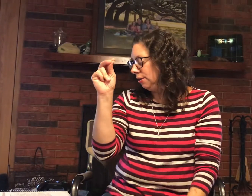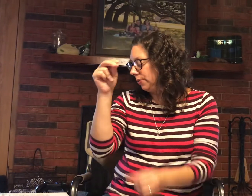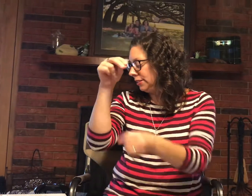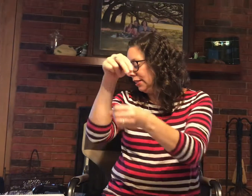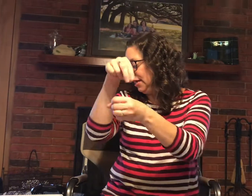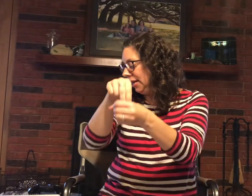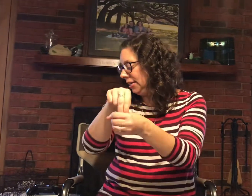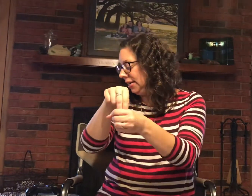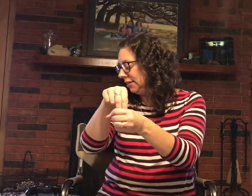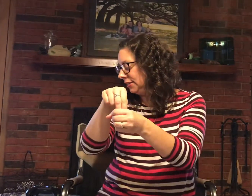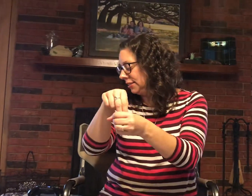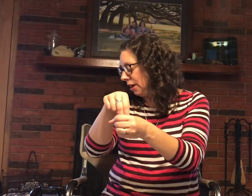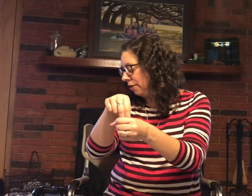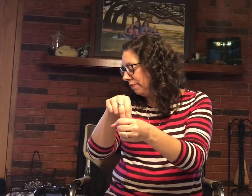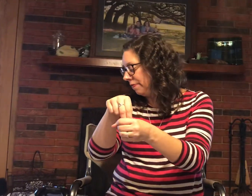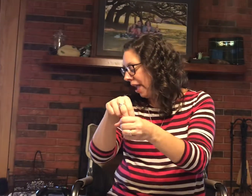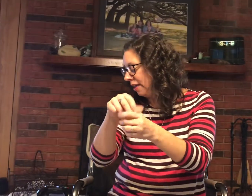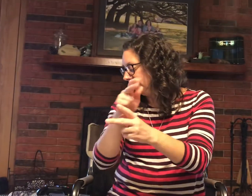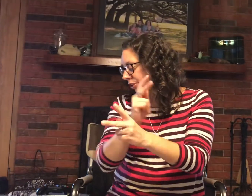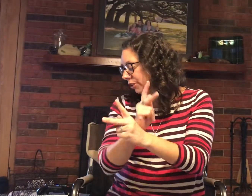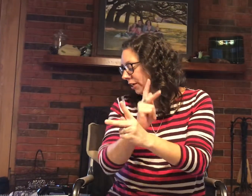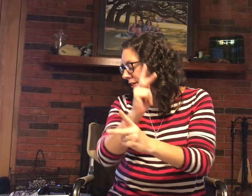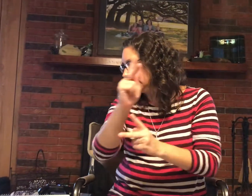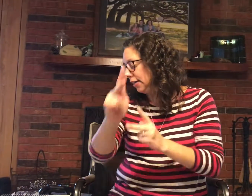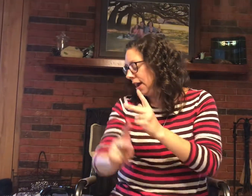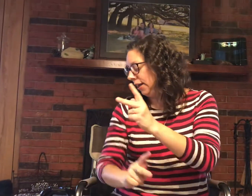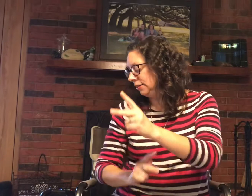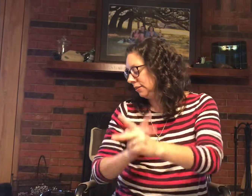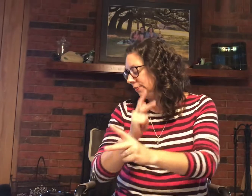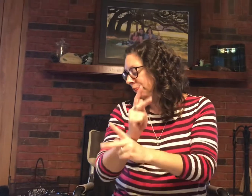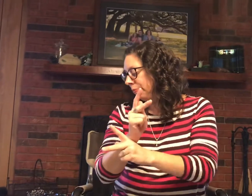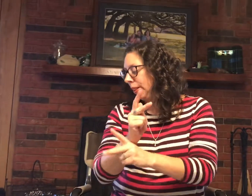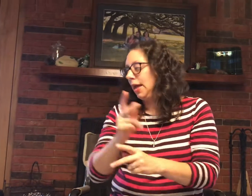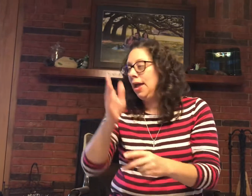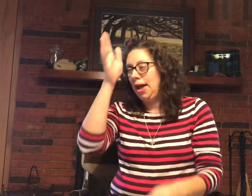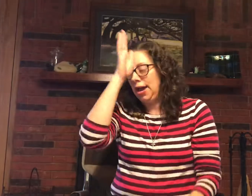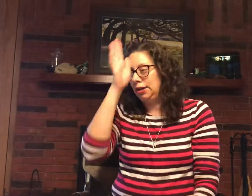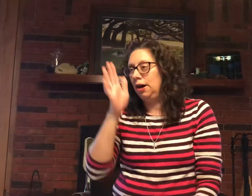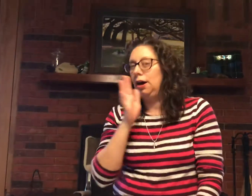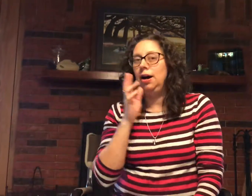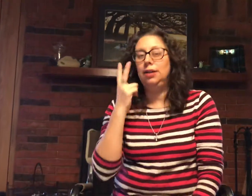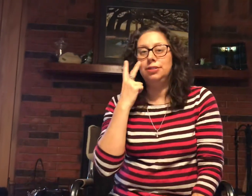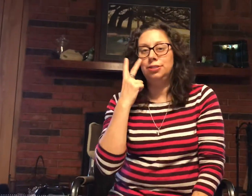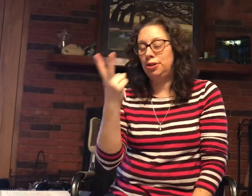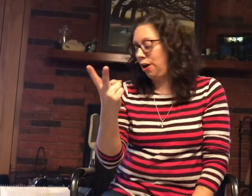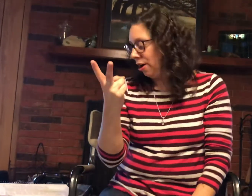was in itself after his kind. And God saw